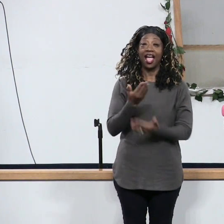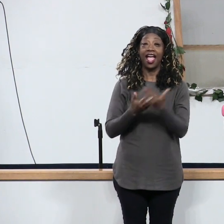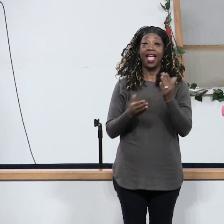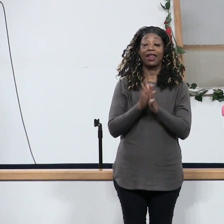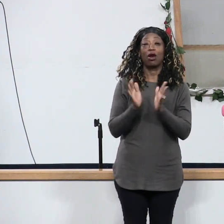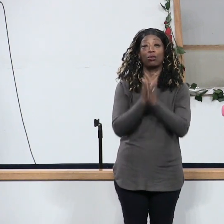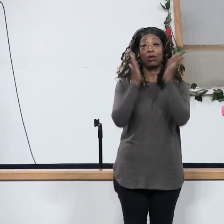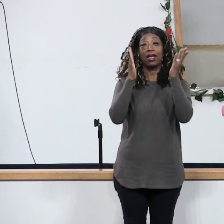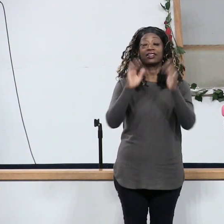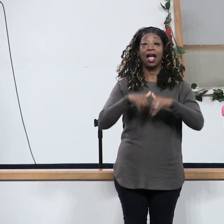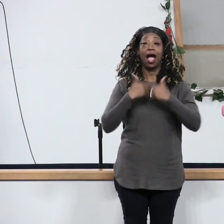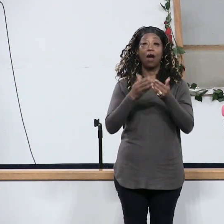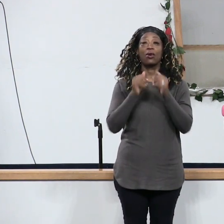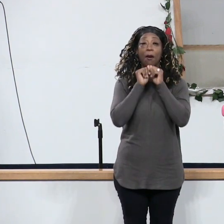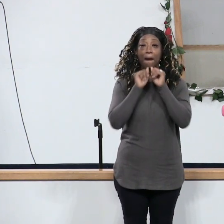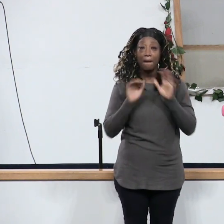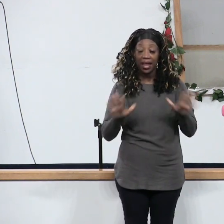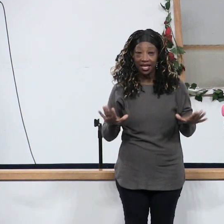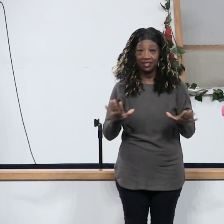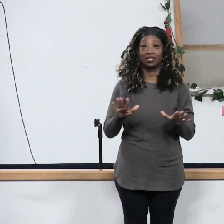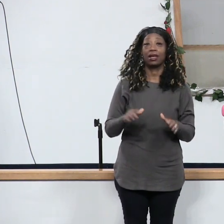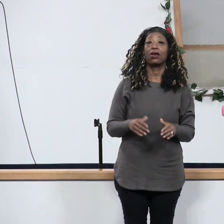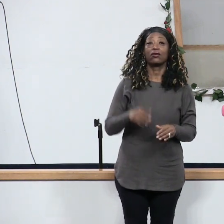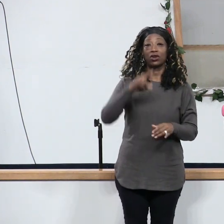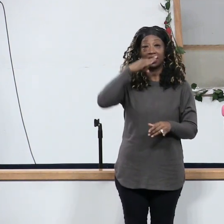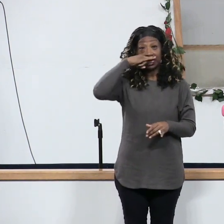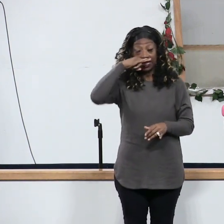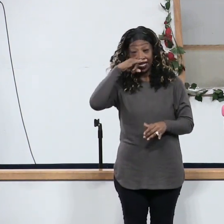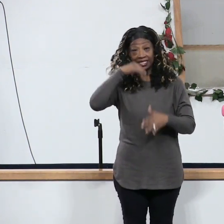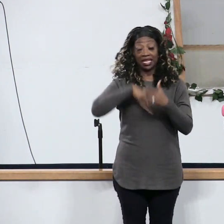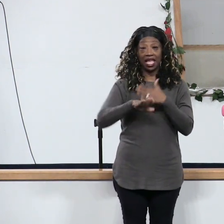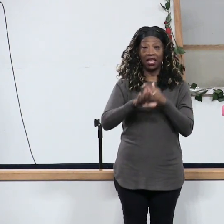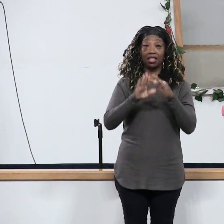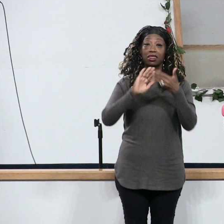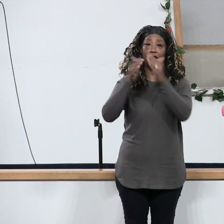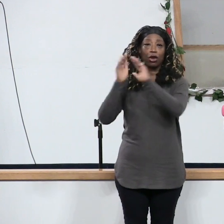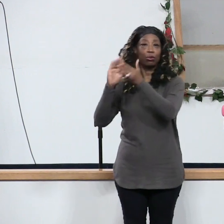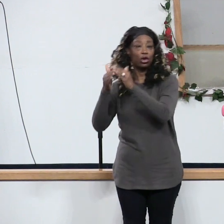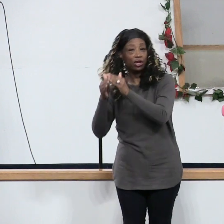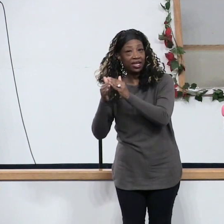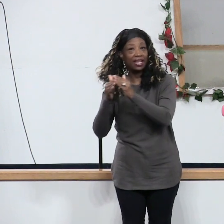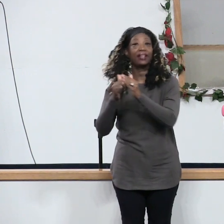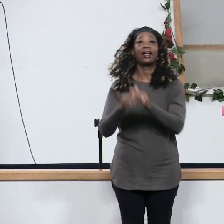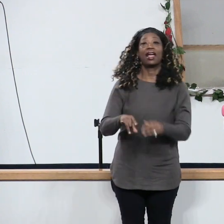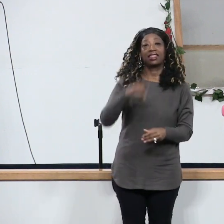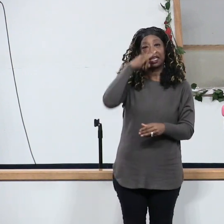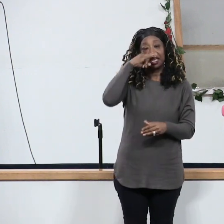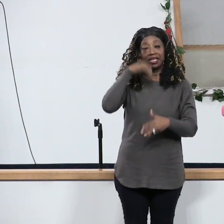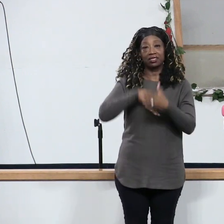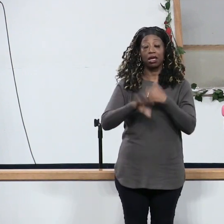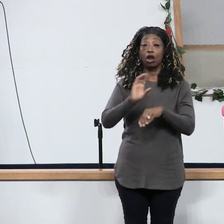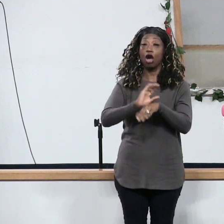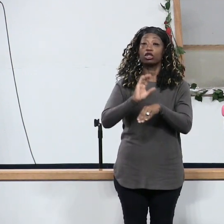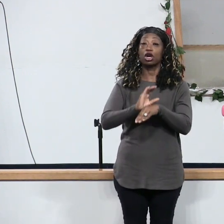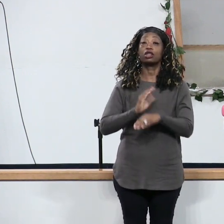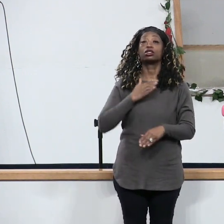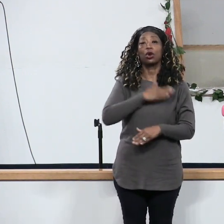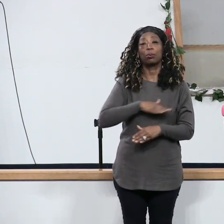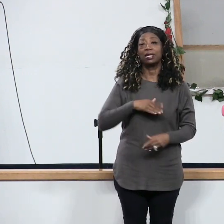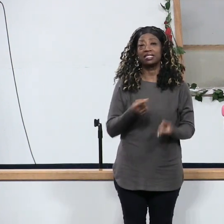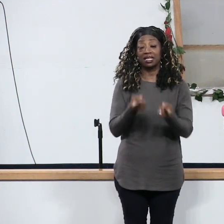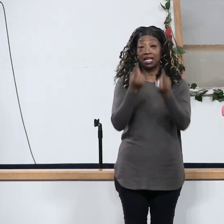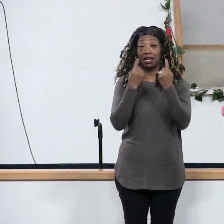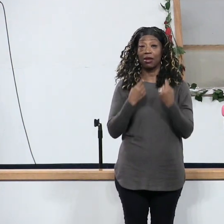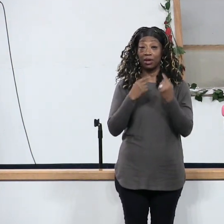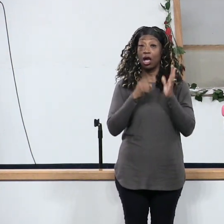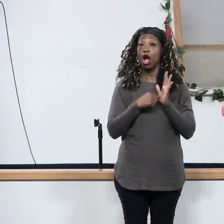right, to those in our community, as well as a blessing to the kids among us. Amen. And so please, as they come in,